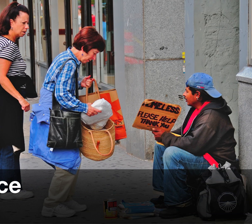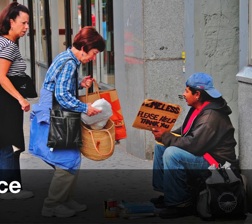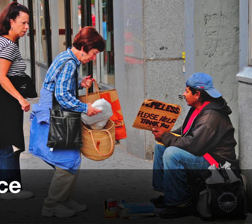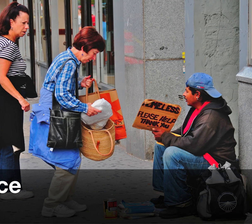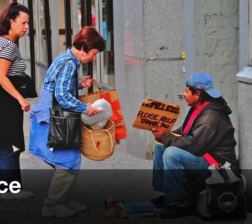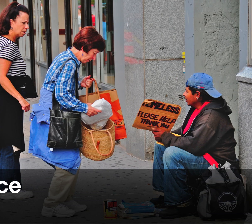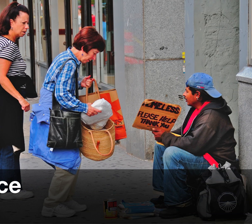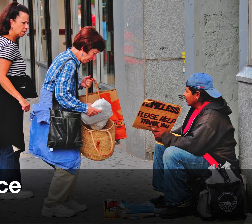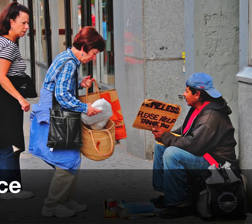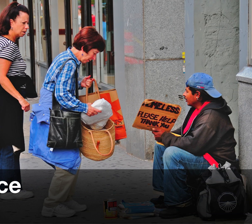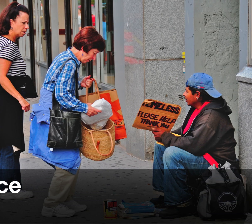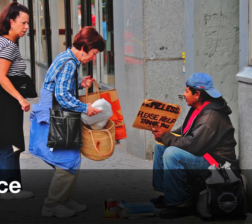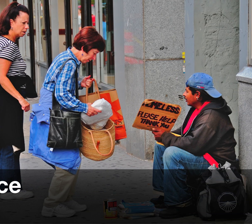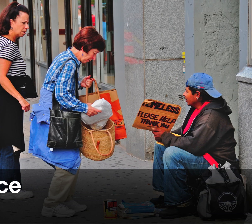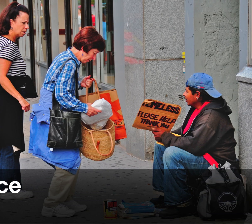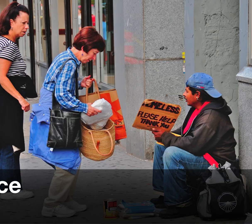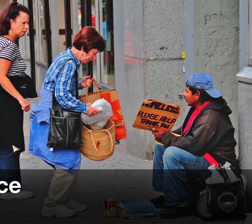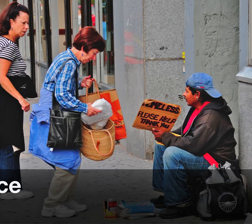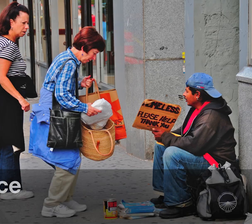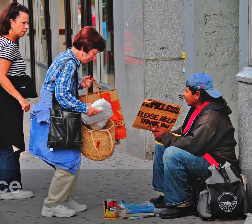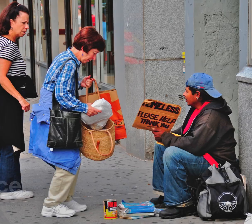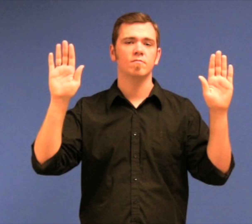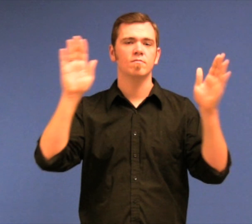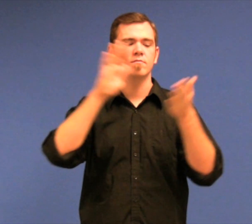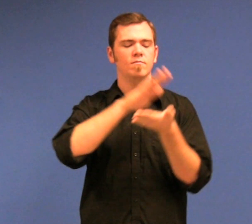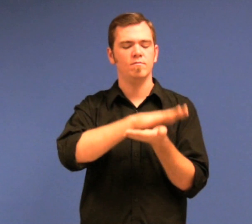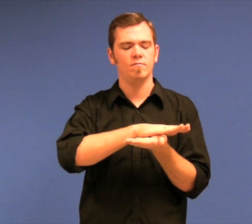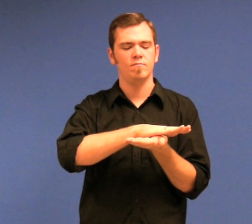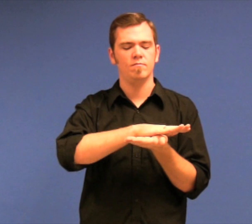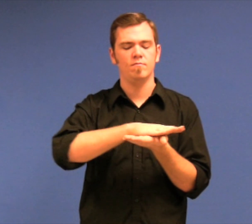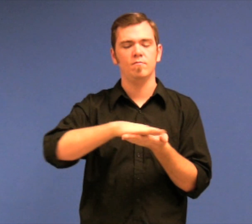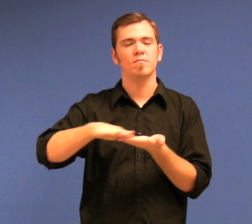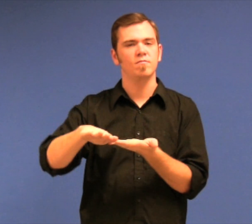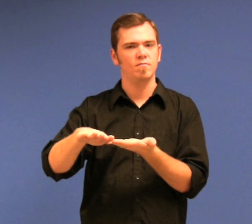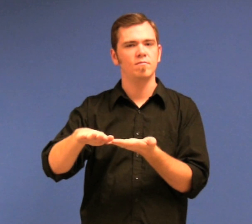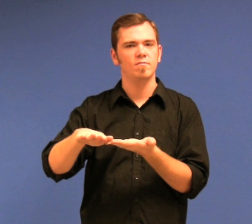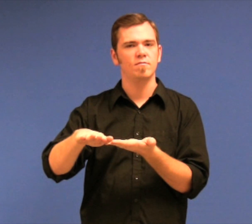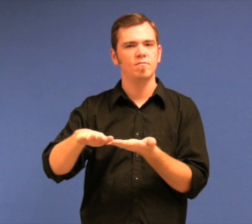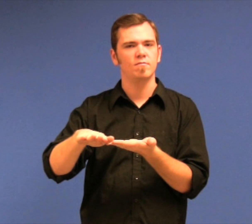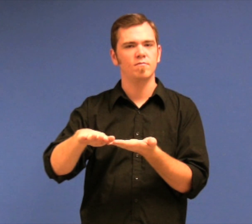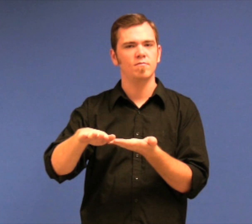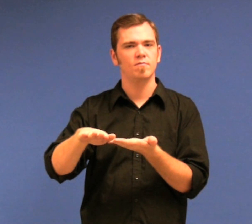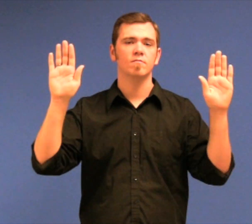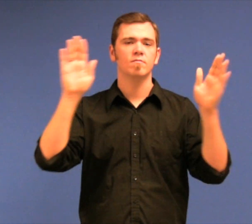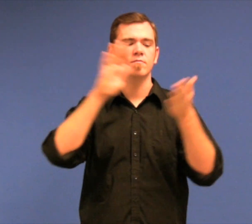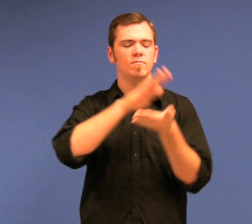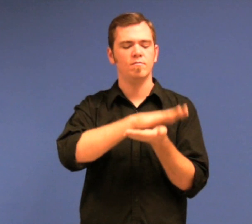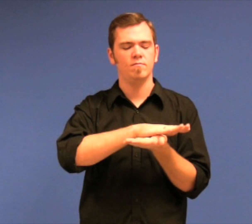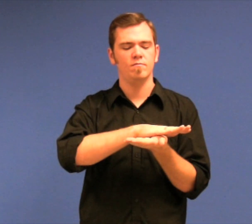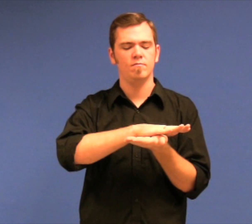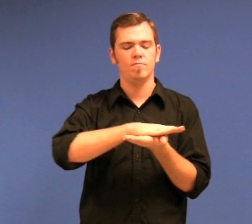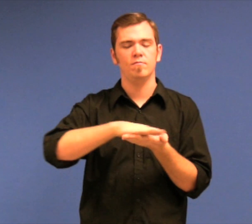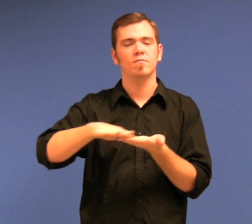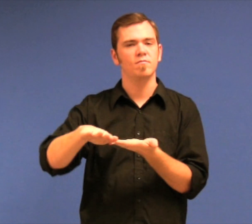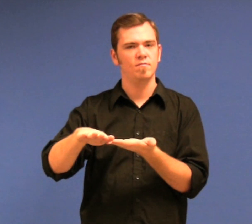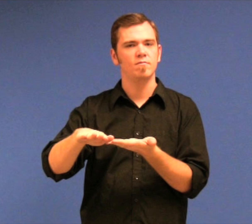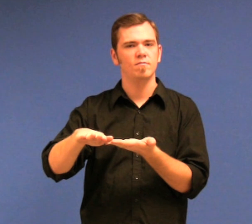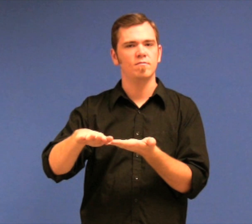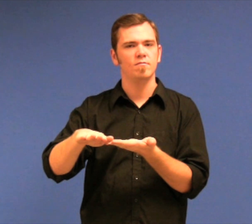All right, the sign for nice, to be nice to somebody, is nice. This can also mean clean or pure.